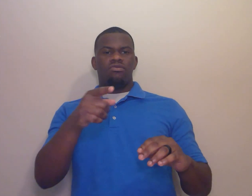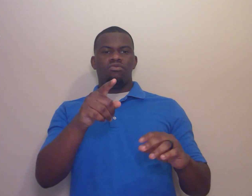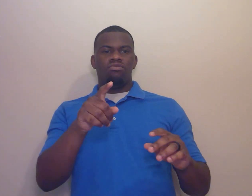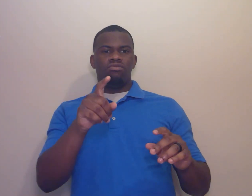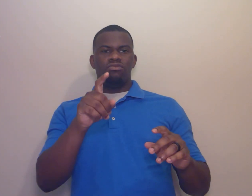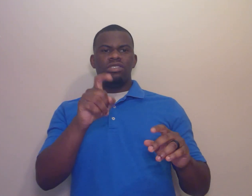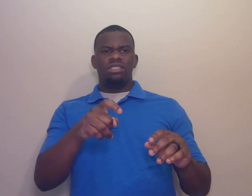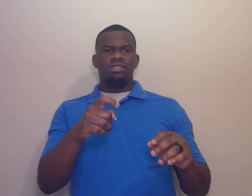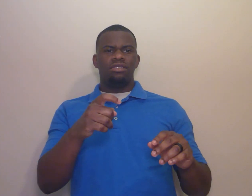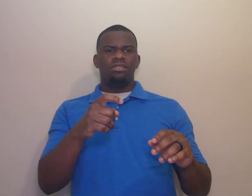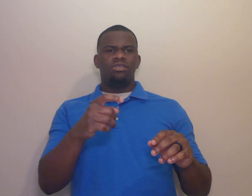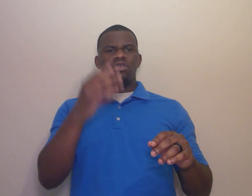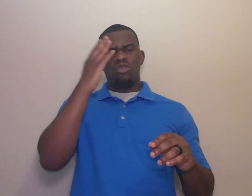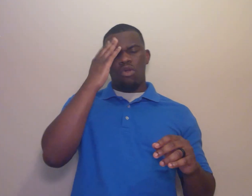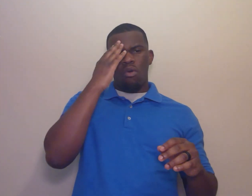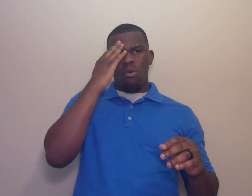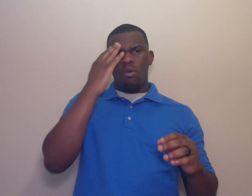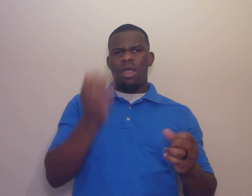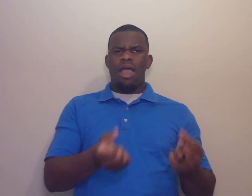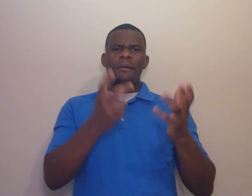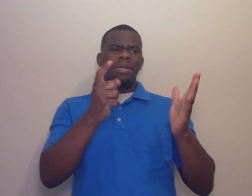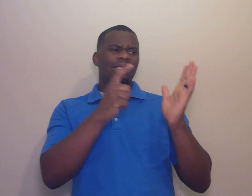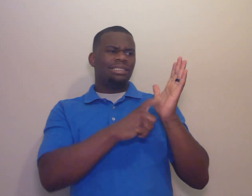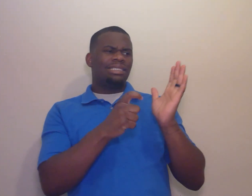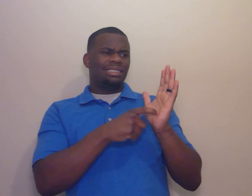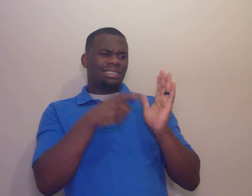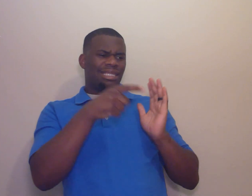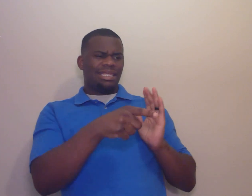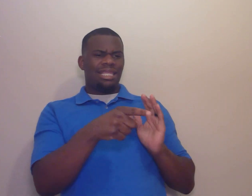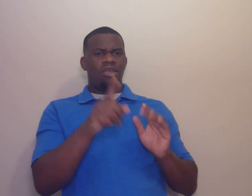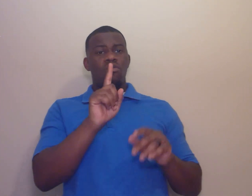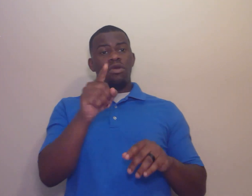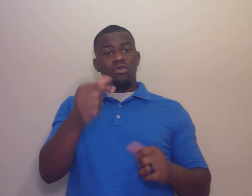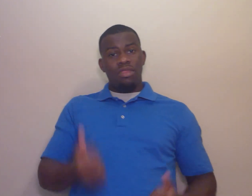in your vicinity and the measures you can take to protect yourself from Lyme disease.